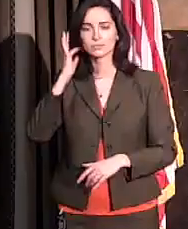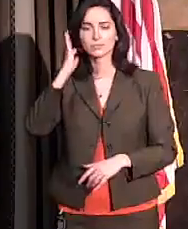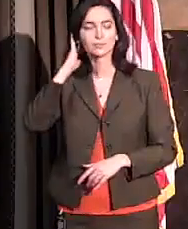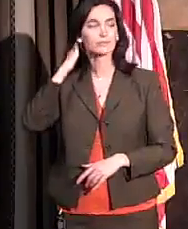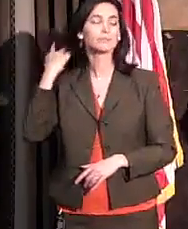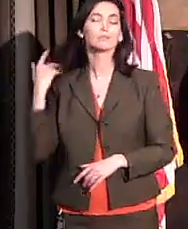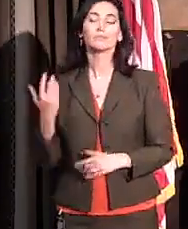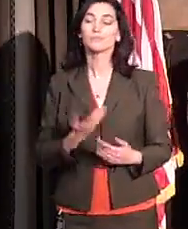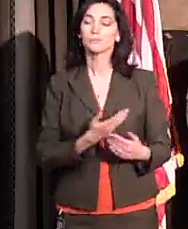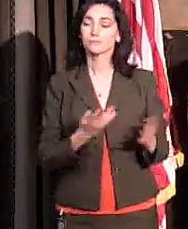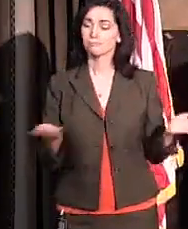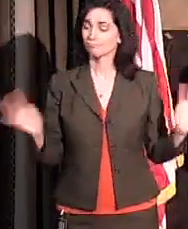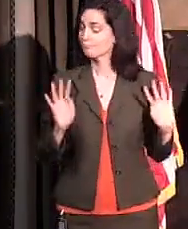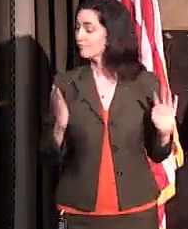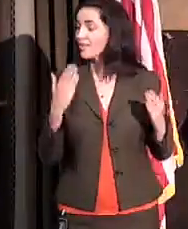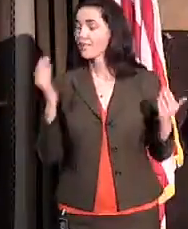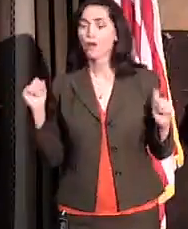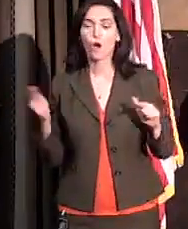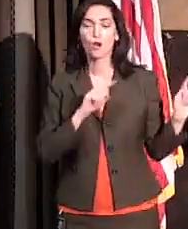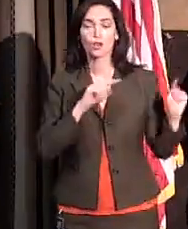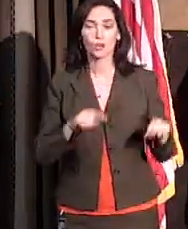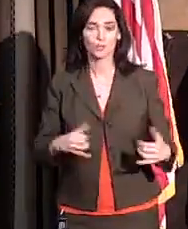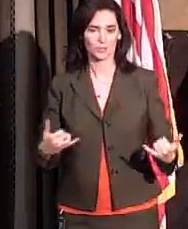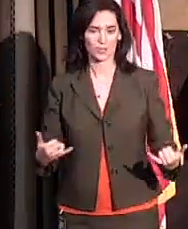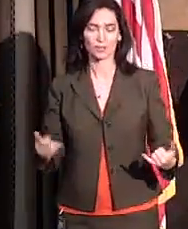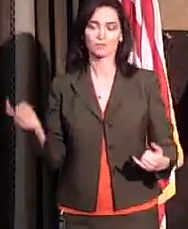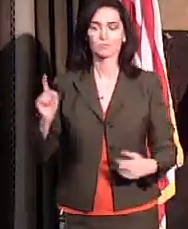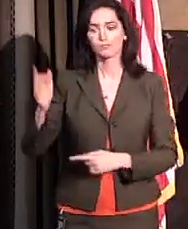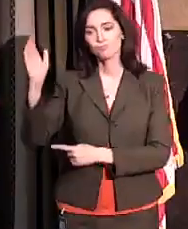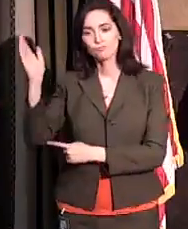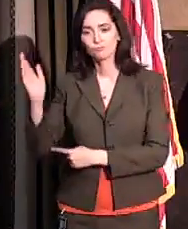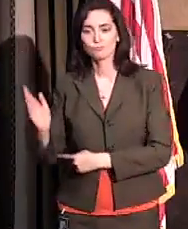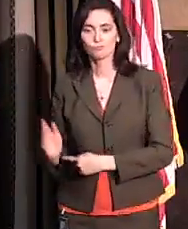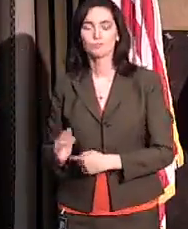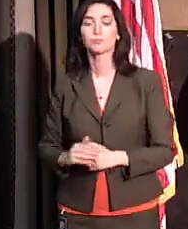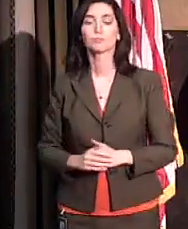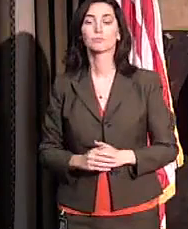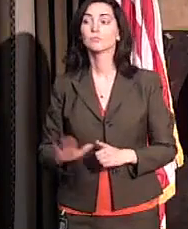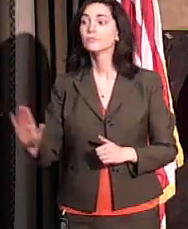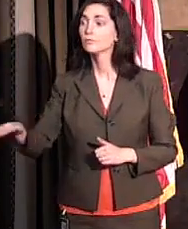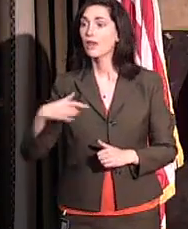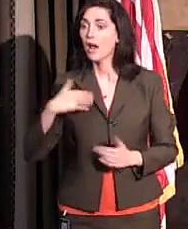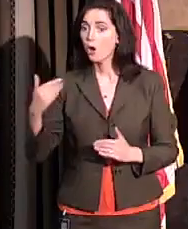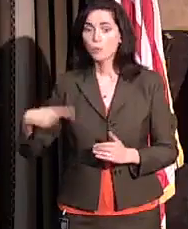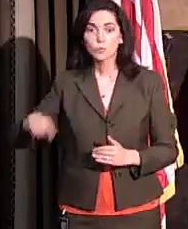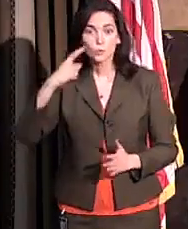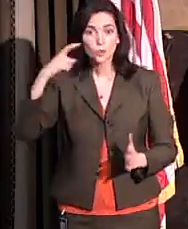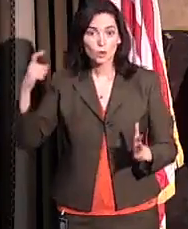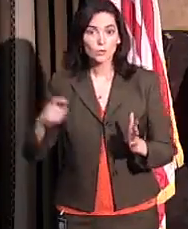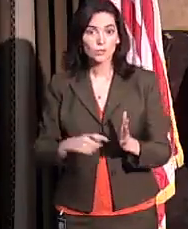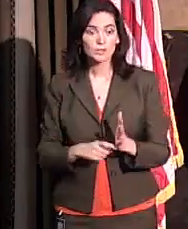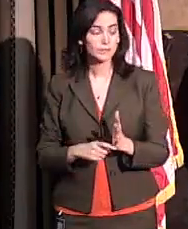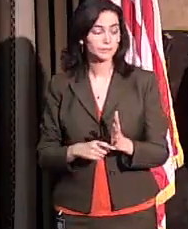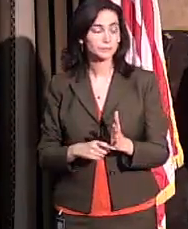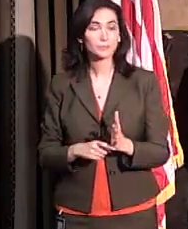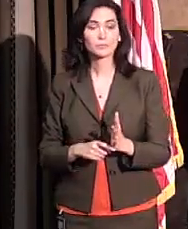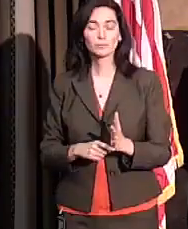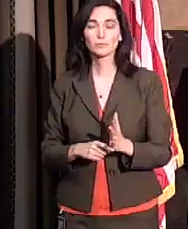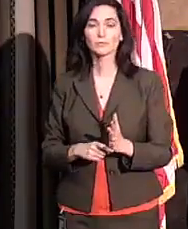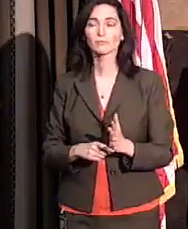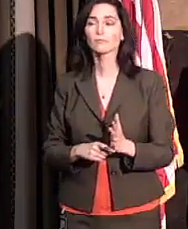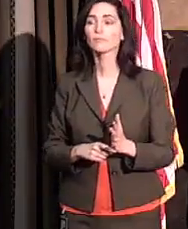Thank all of you for being here today and for speaking. And I hope you noticed that even